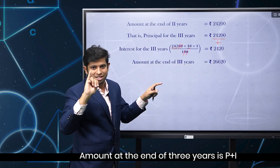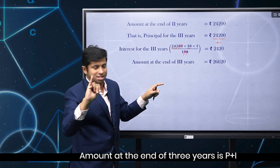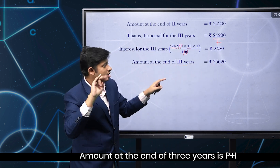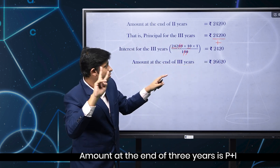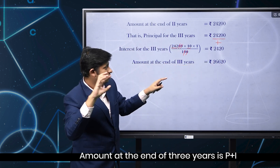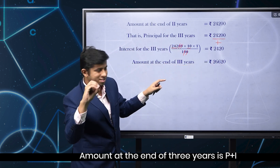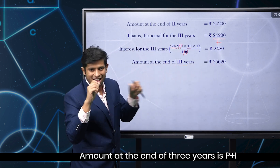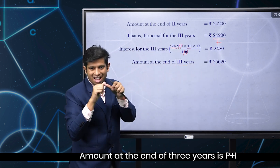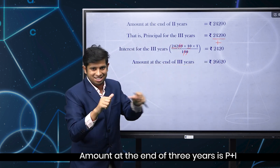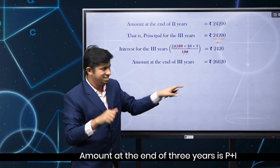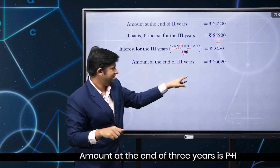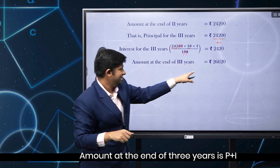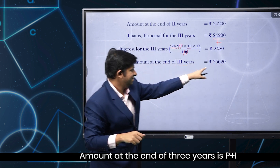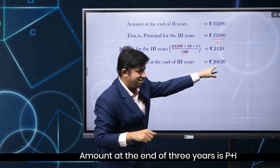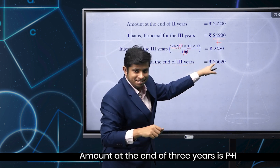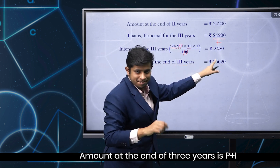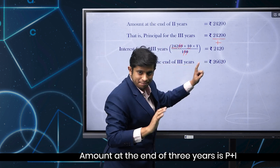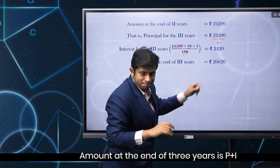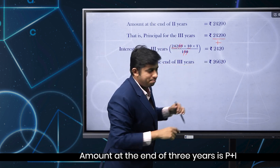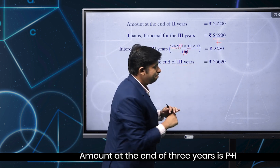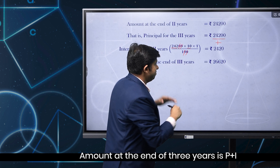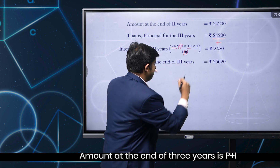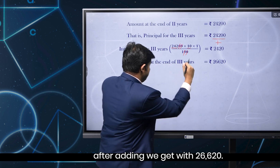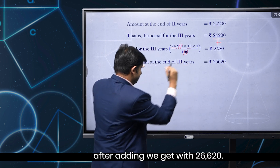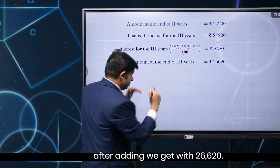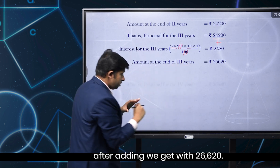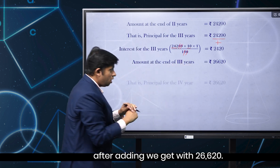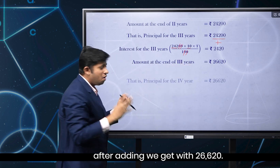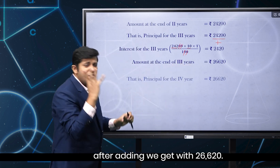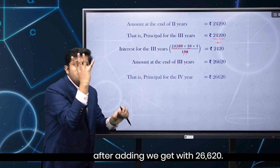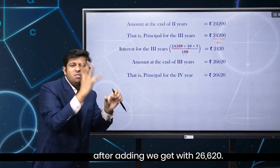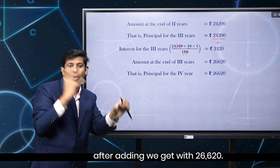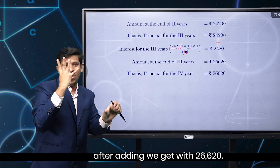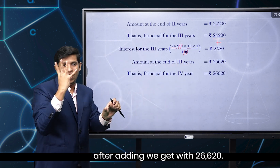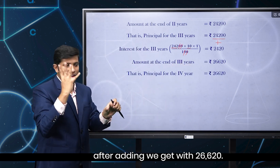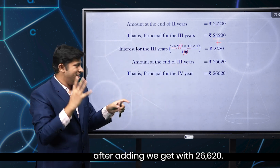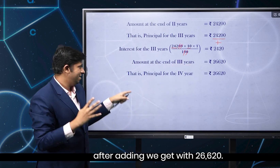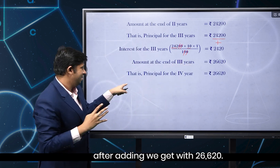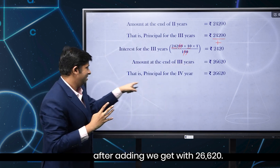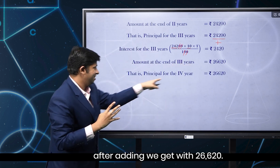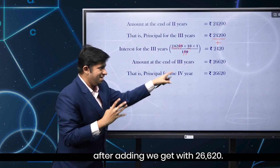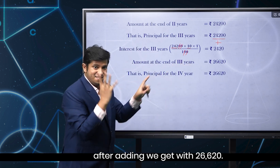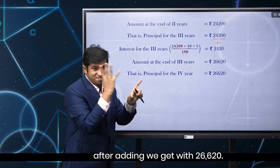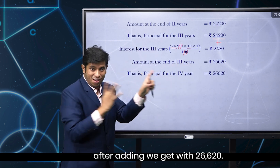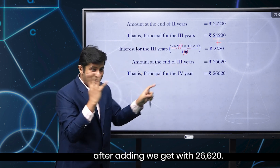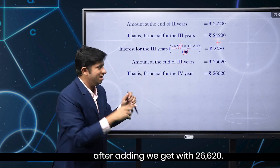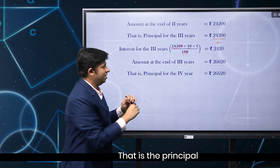After adding, we get rupees 2,000. We get rupees 26,620. That